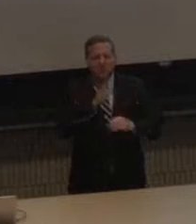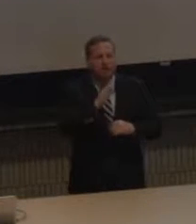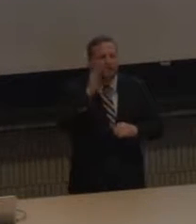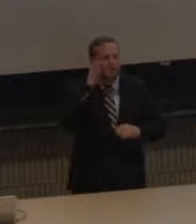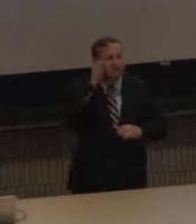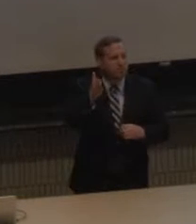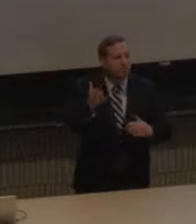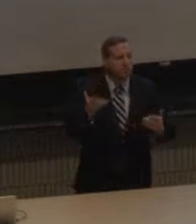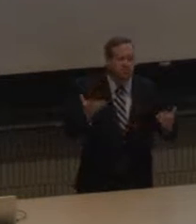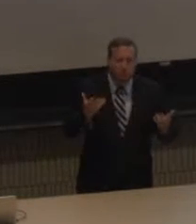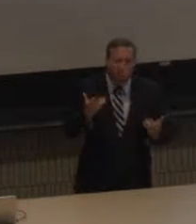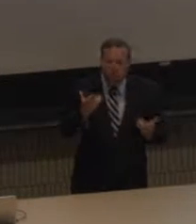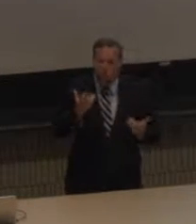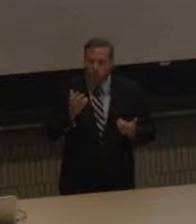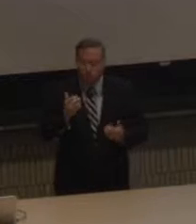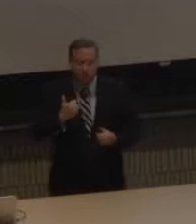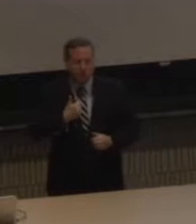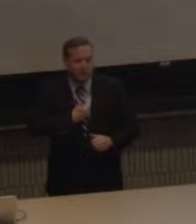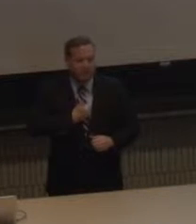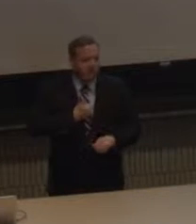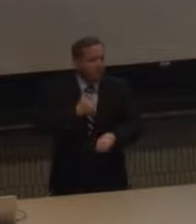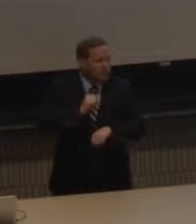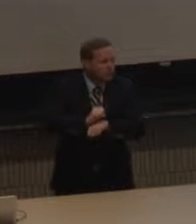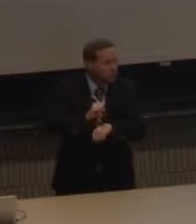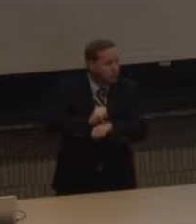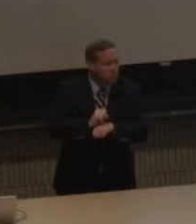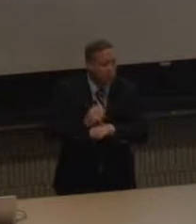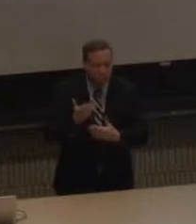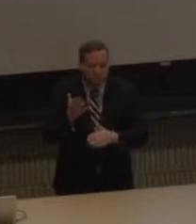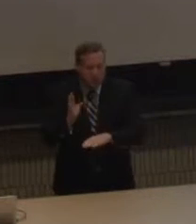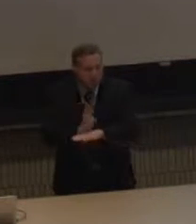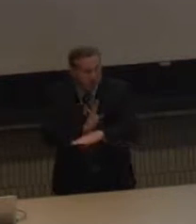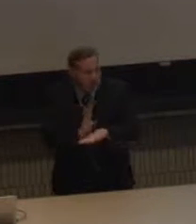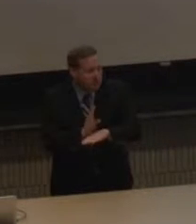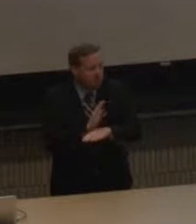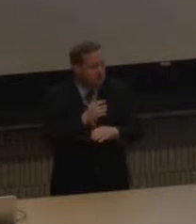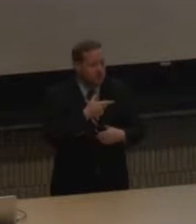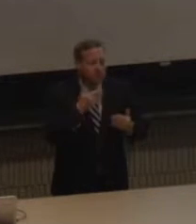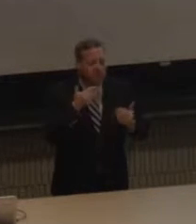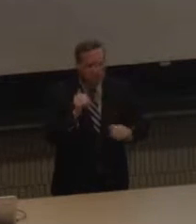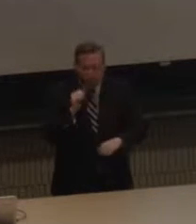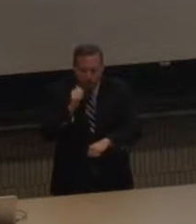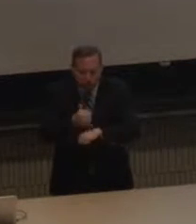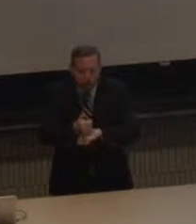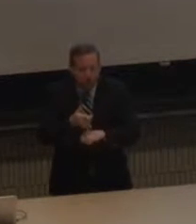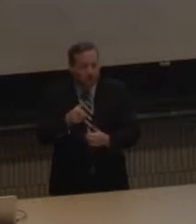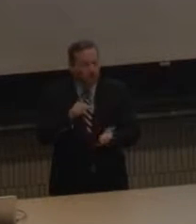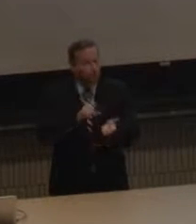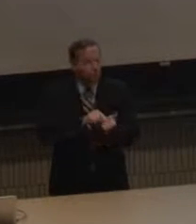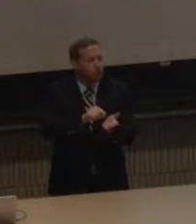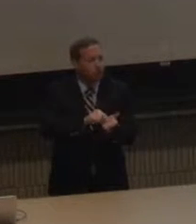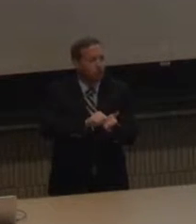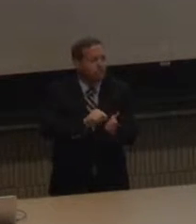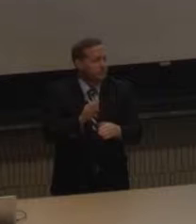way through high school. And when he tried to imagine what he would do after graduating from high